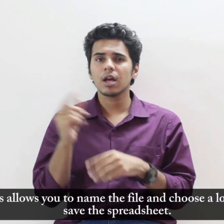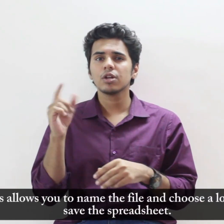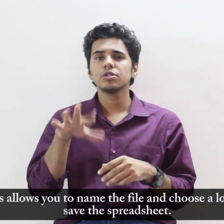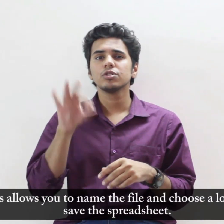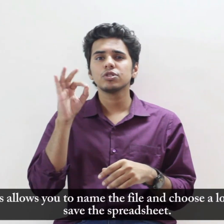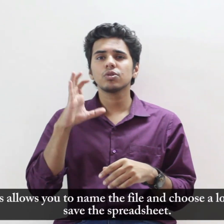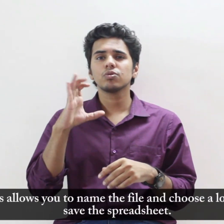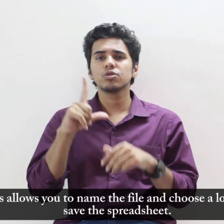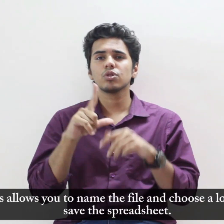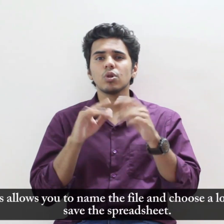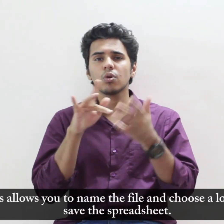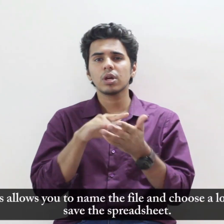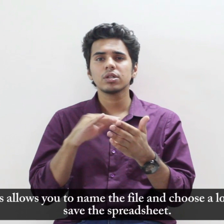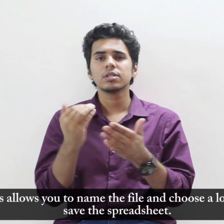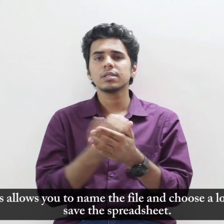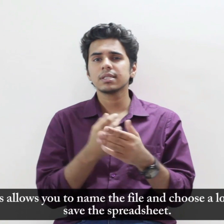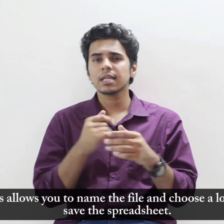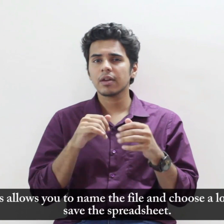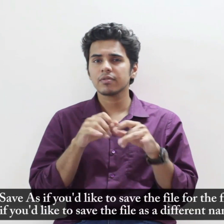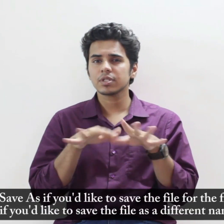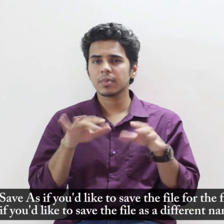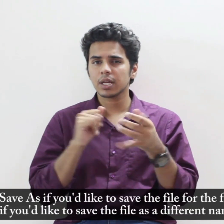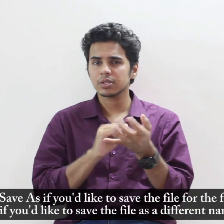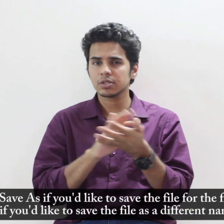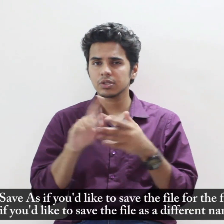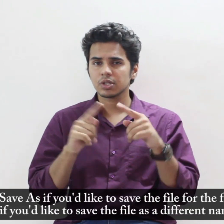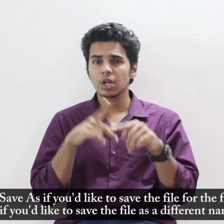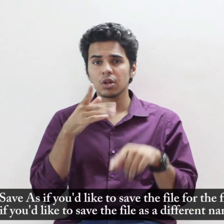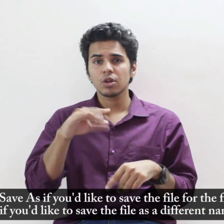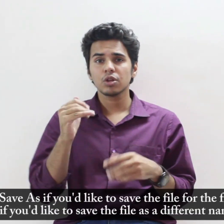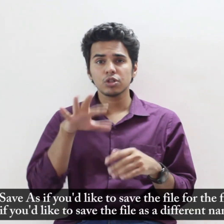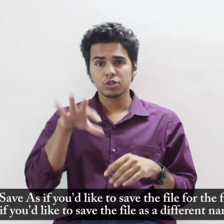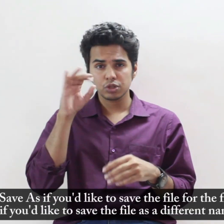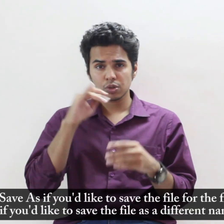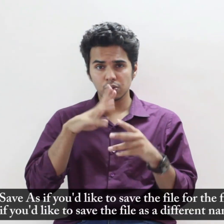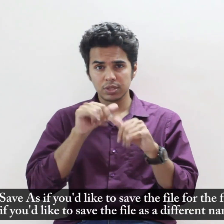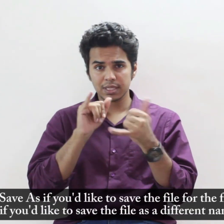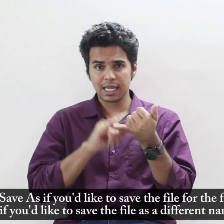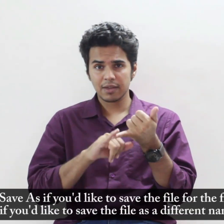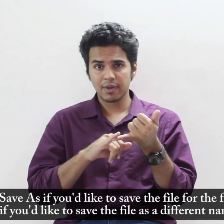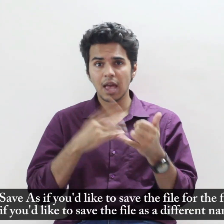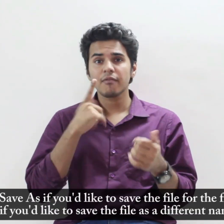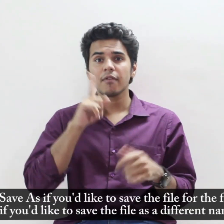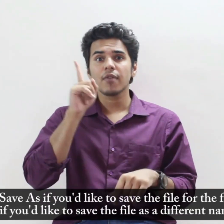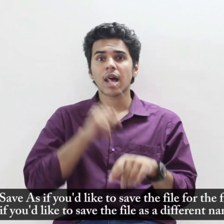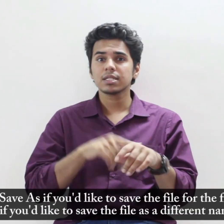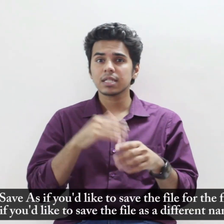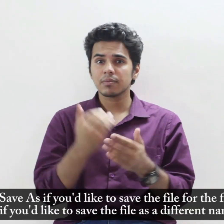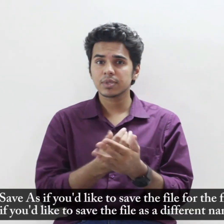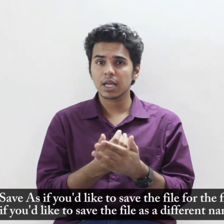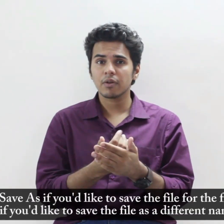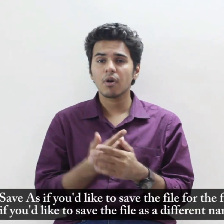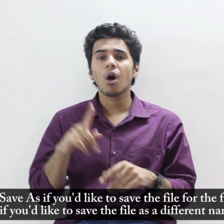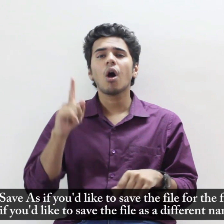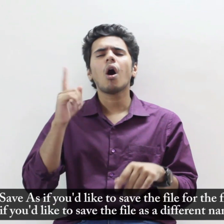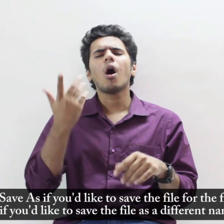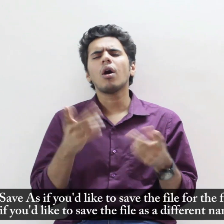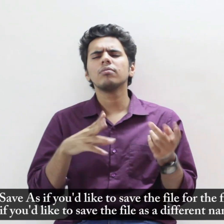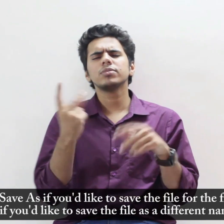location to save the spreadsheet. Choose Save As if you would like to save the file for the first time or if you had liked to